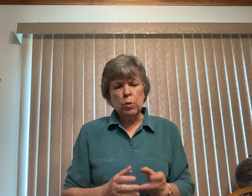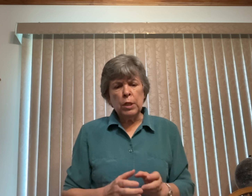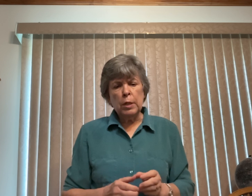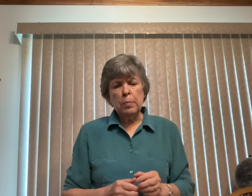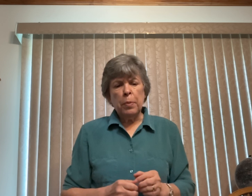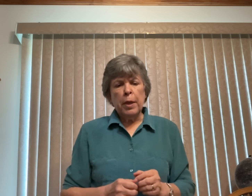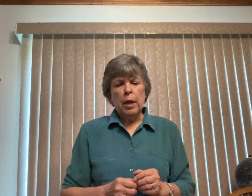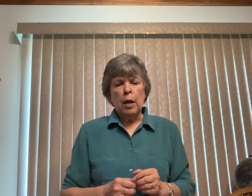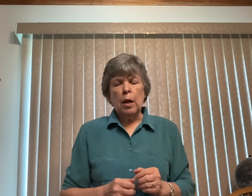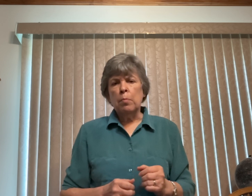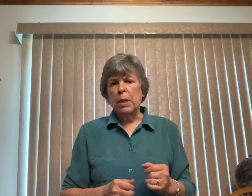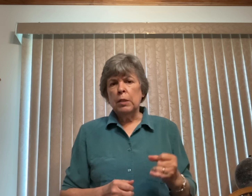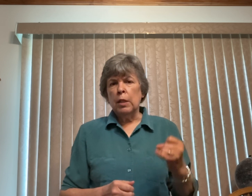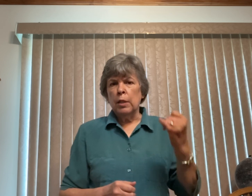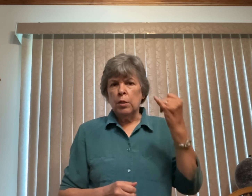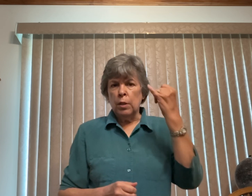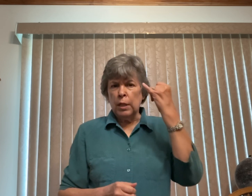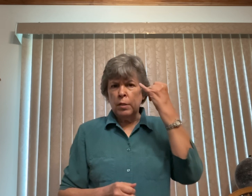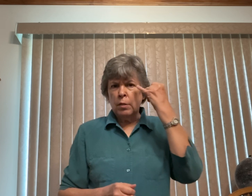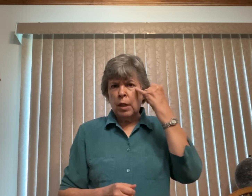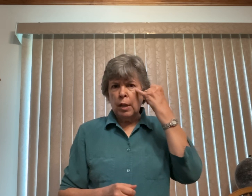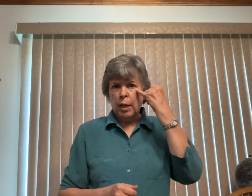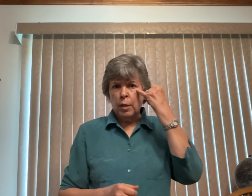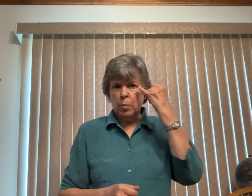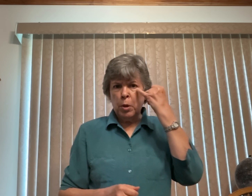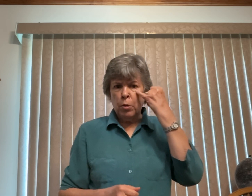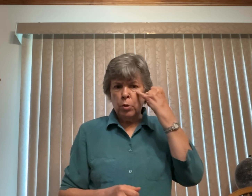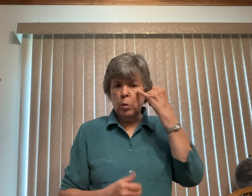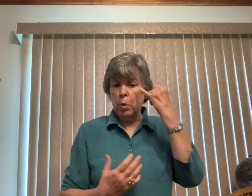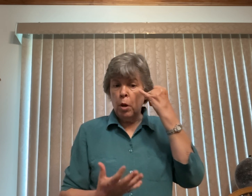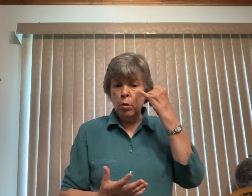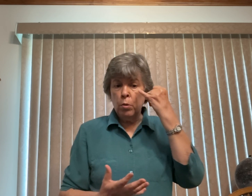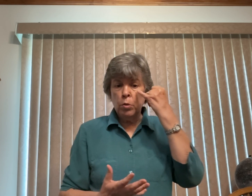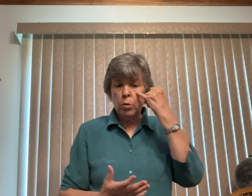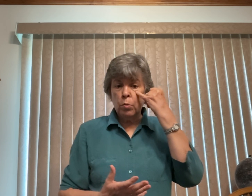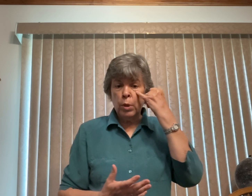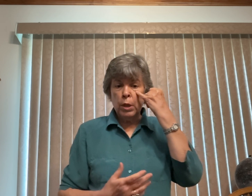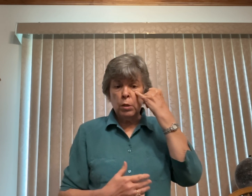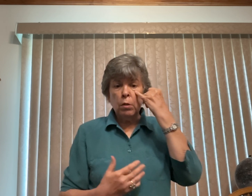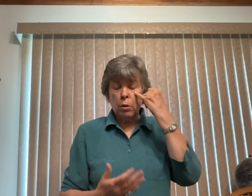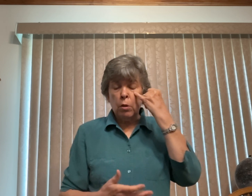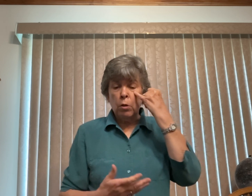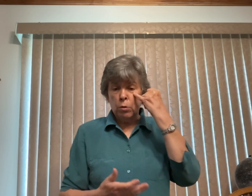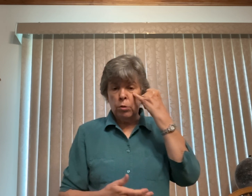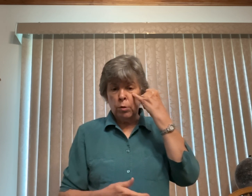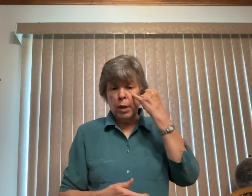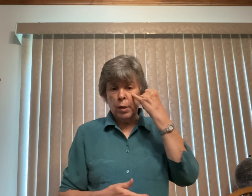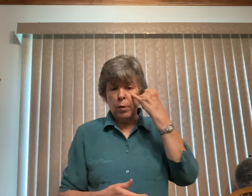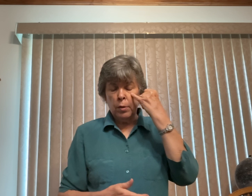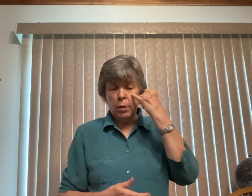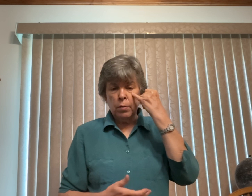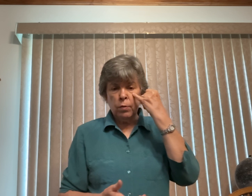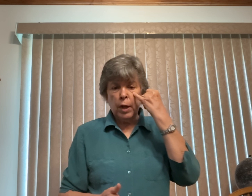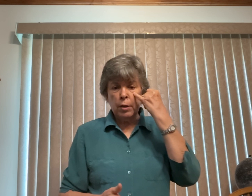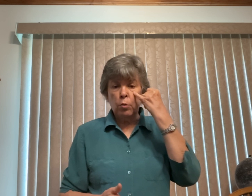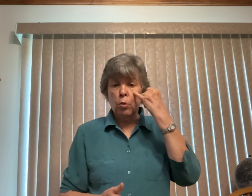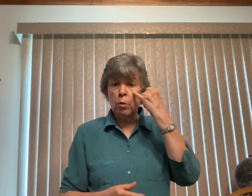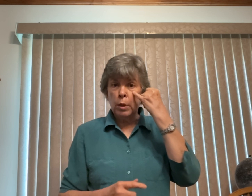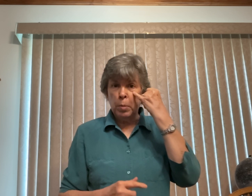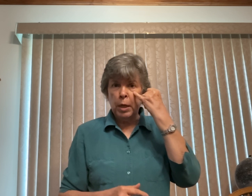we, basically that's kind of like suppose. Suppose we in our own strength confided or depended